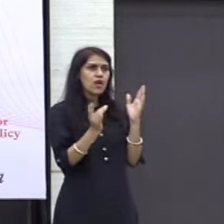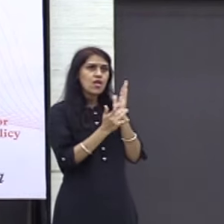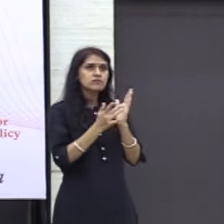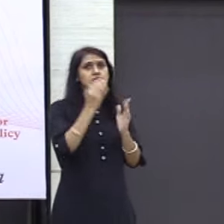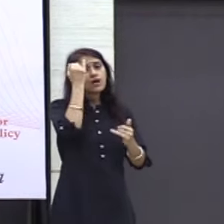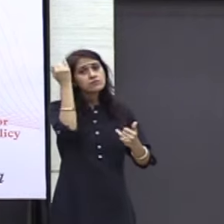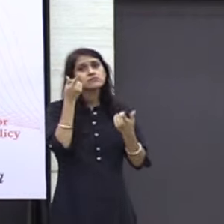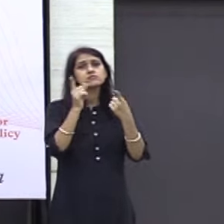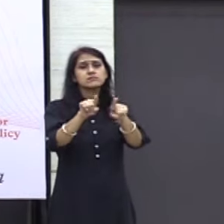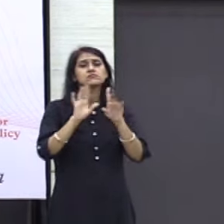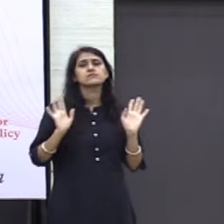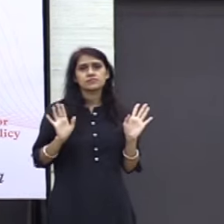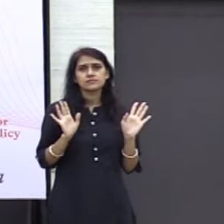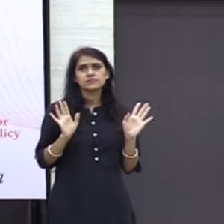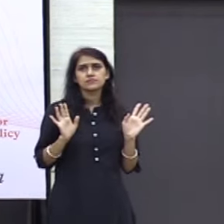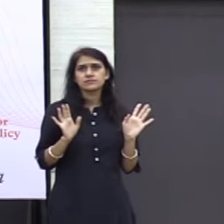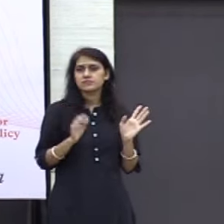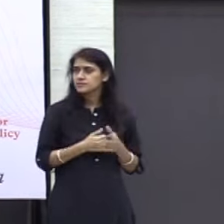get rid of discretion,